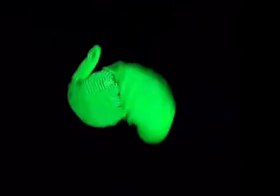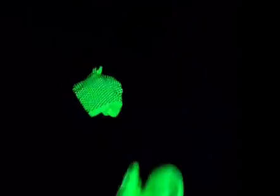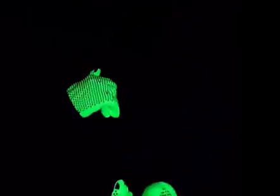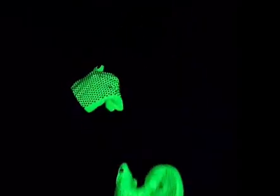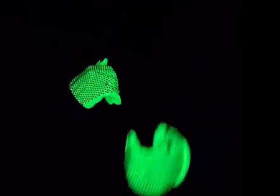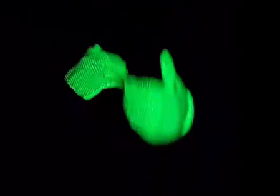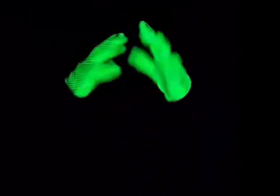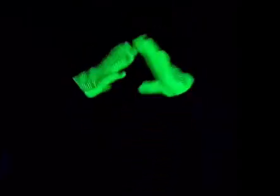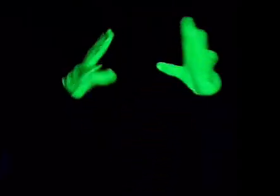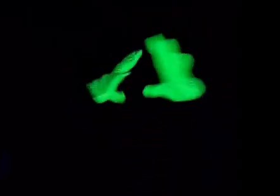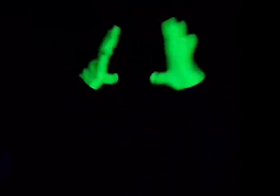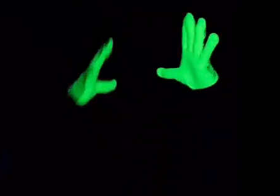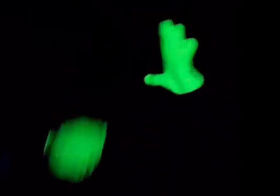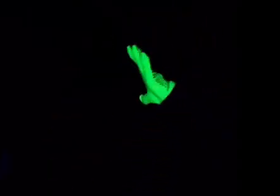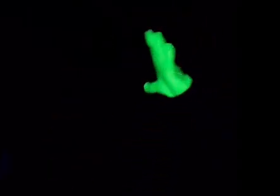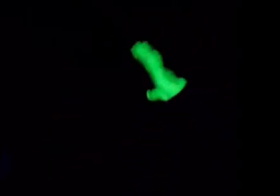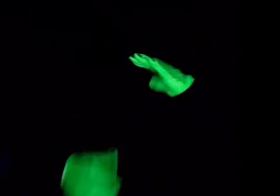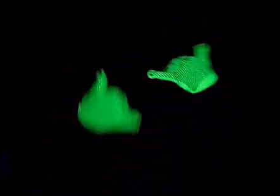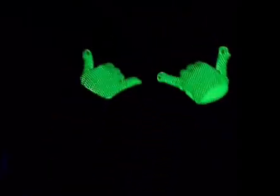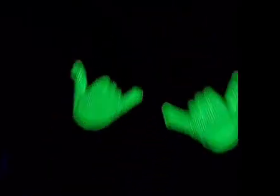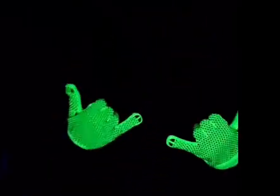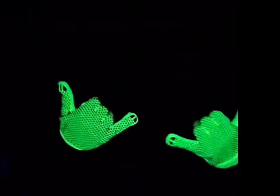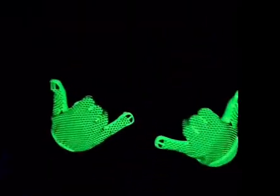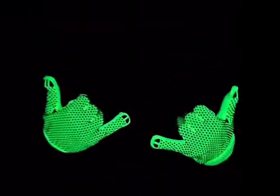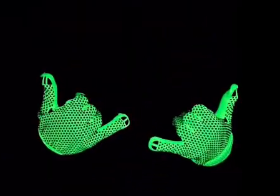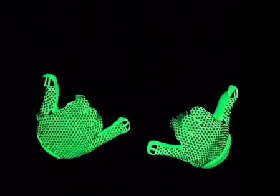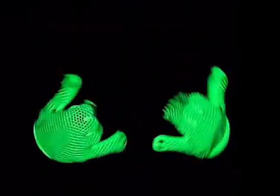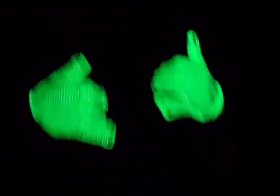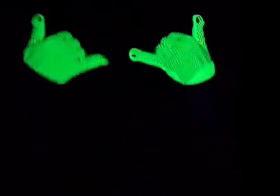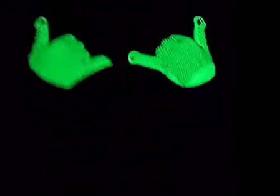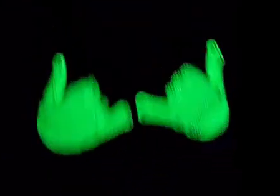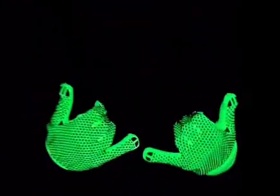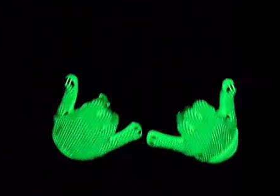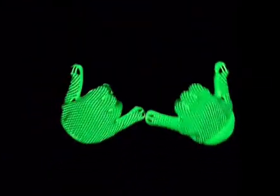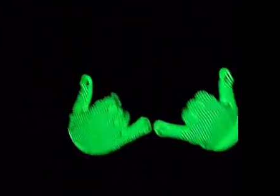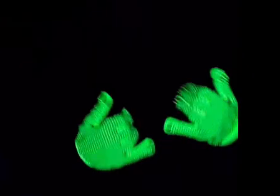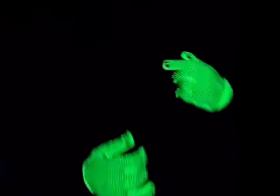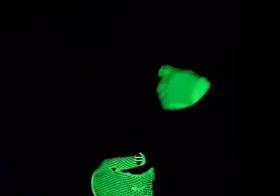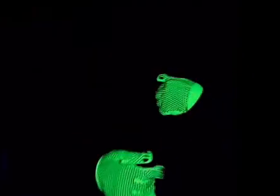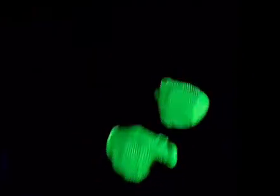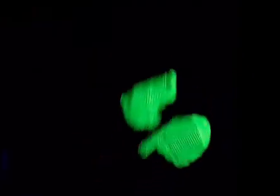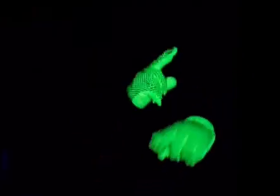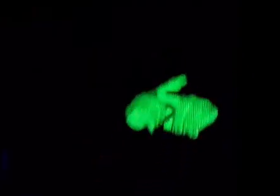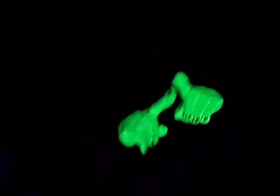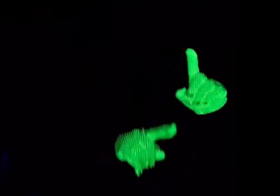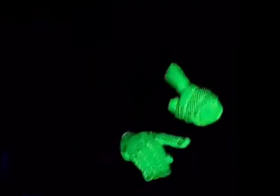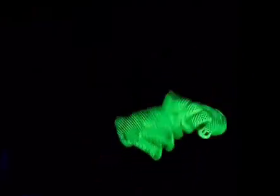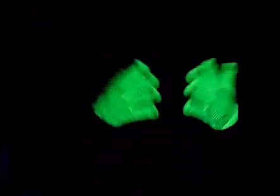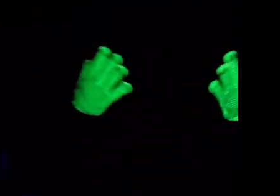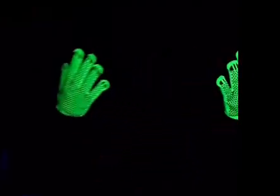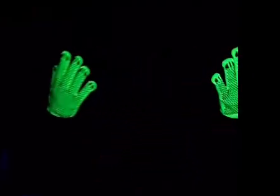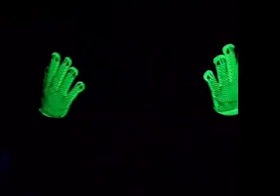alright But right now, oh right now I just can't